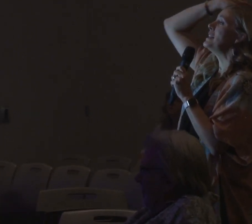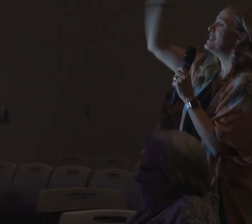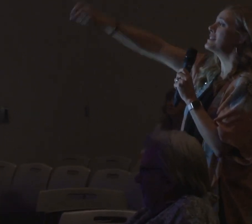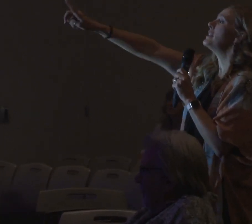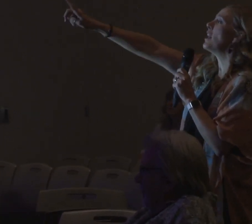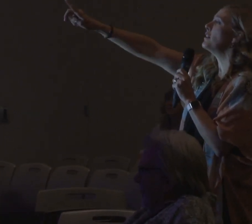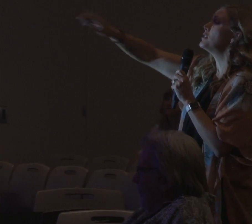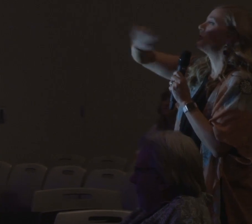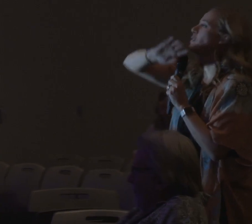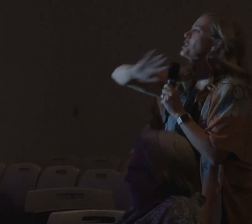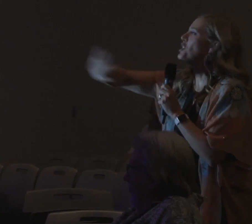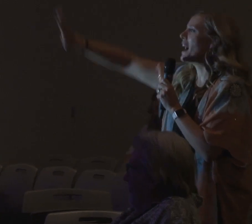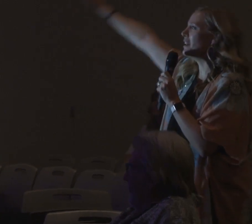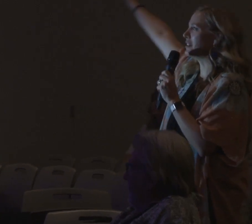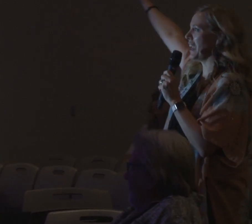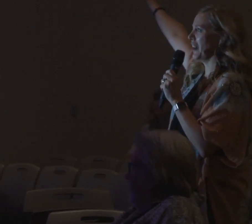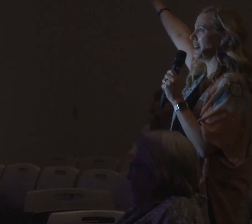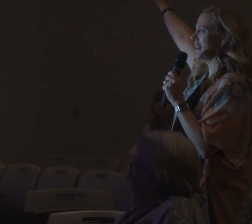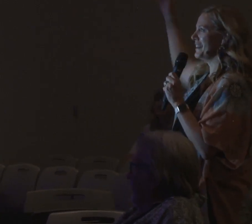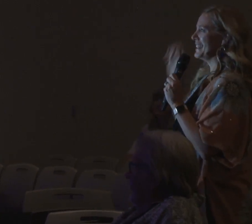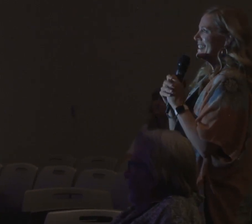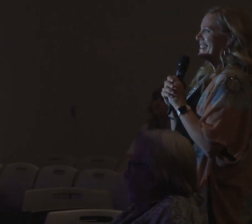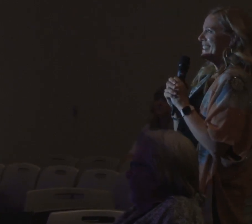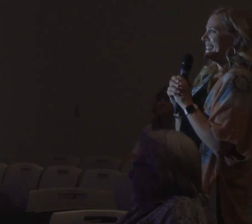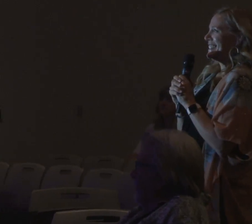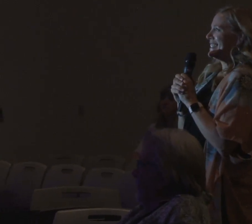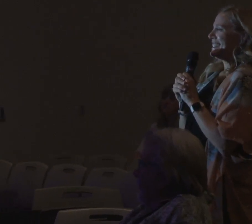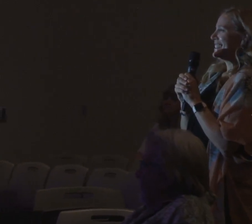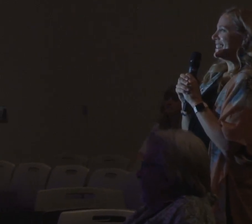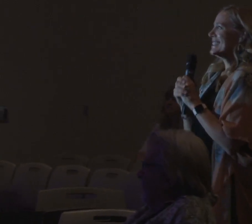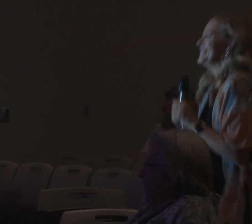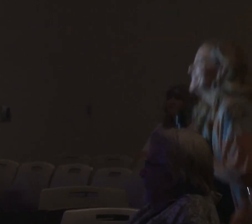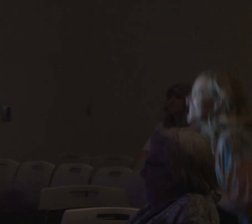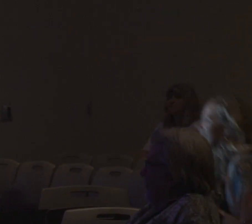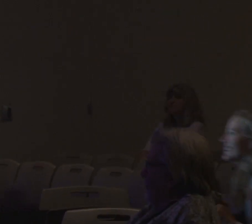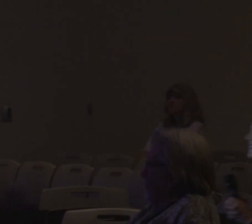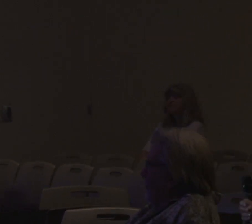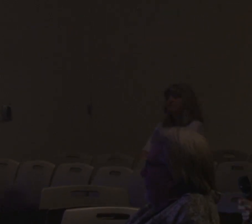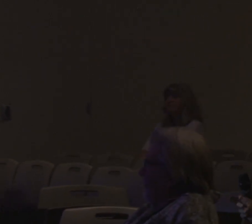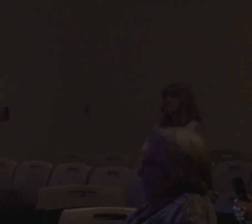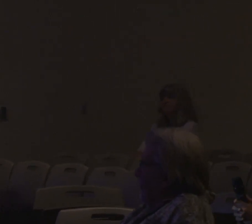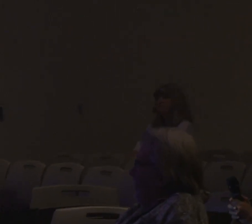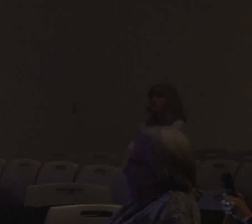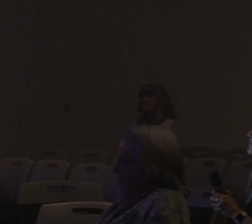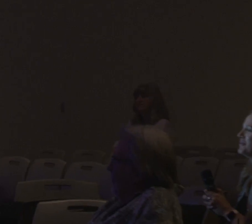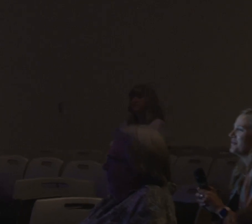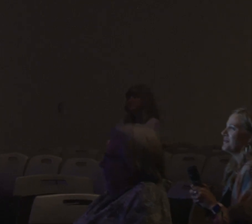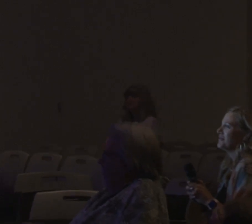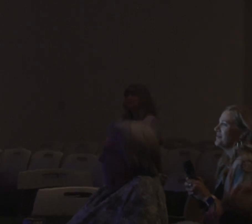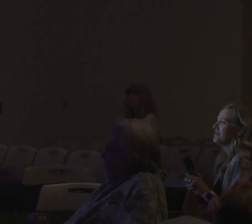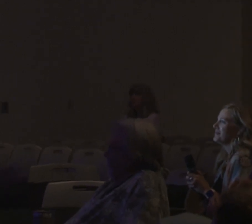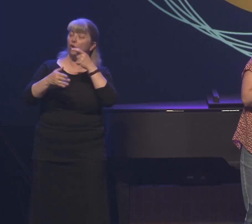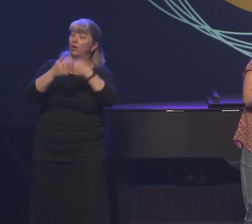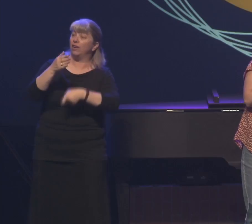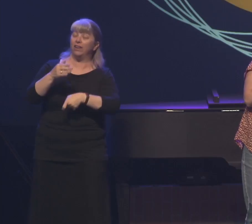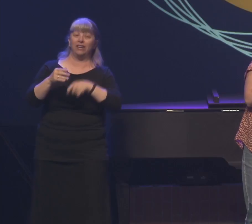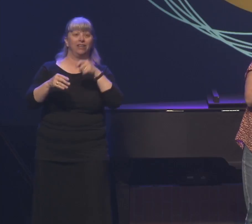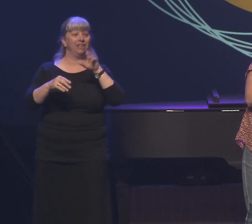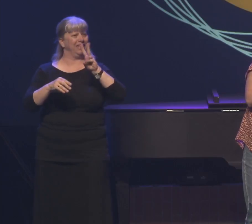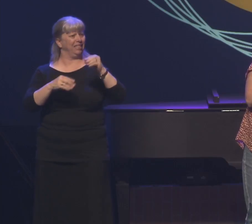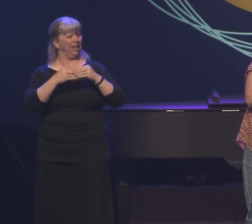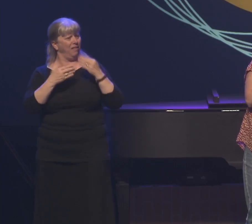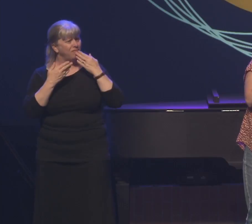bid $60 for childcare. $60 for child. We have a bid for $60 for childcare. Thank you again